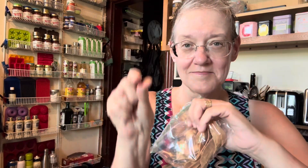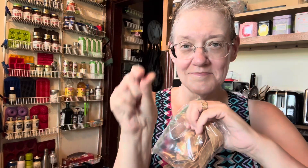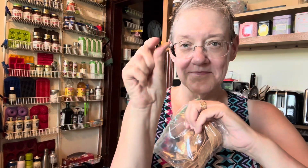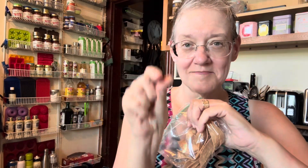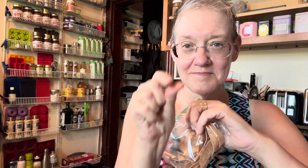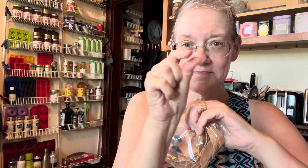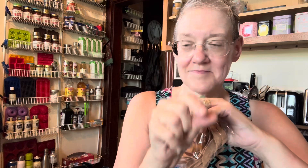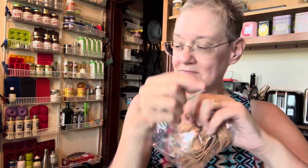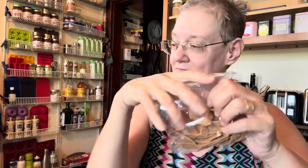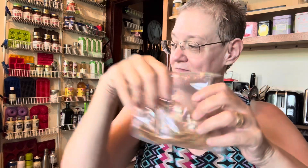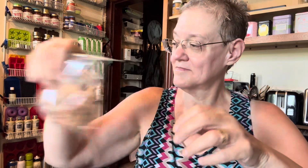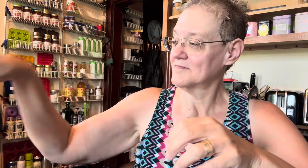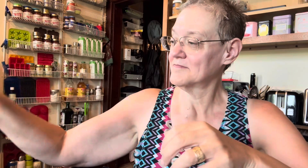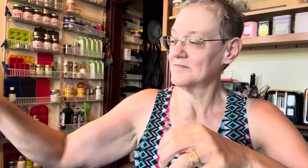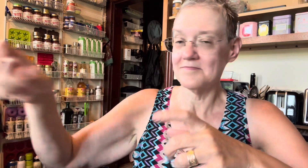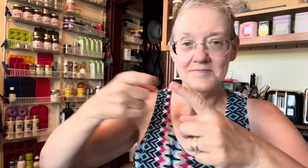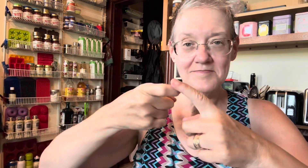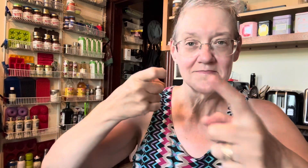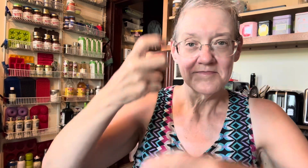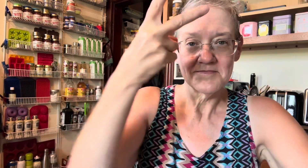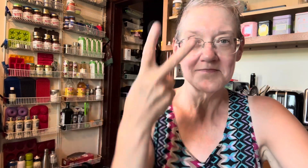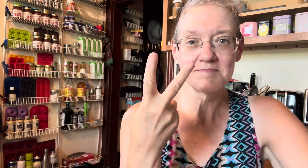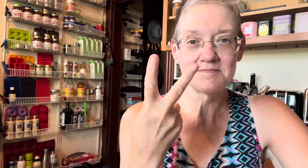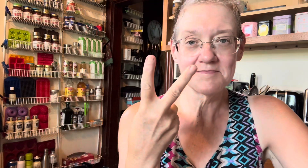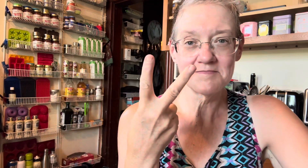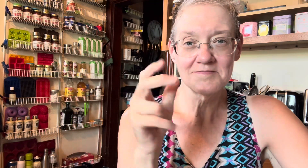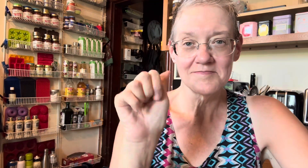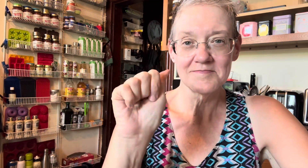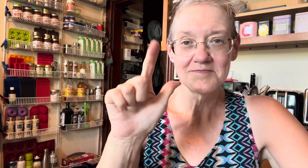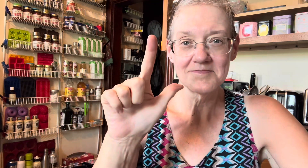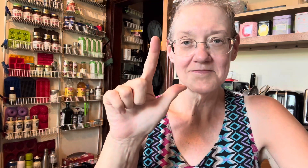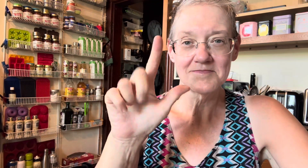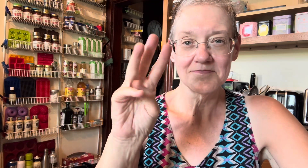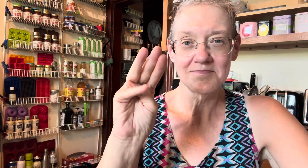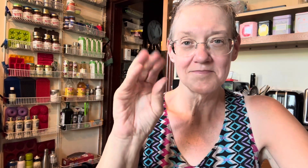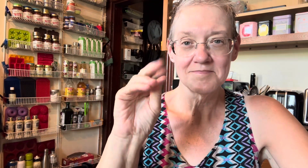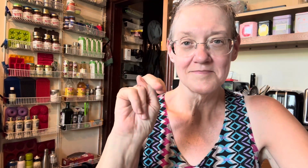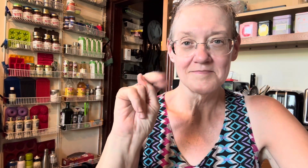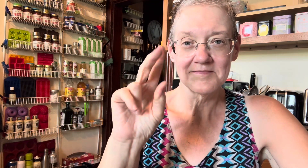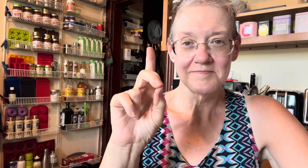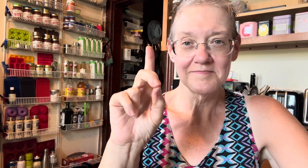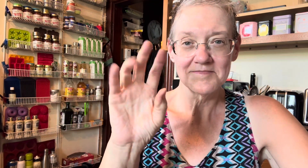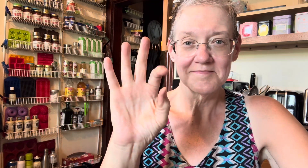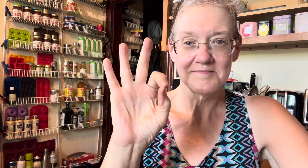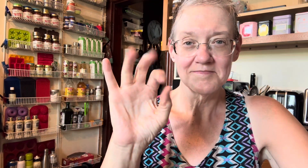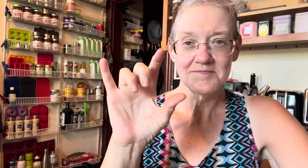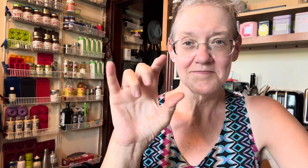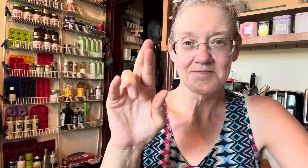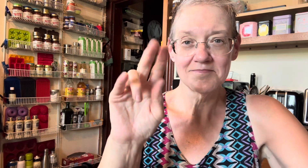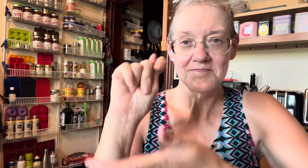$16 strips, and I made these from 2